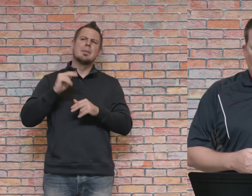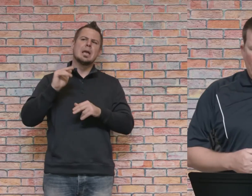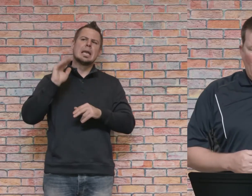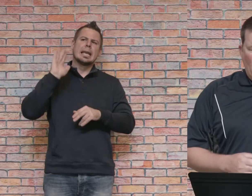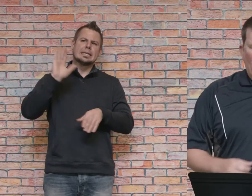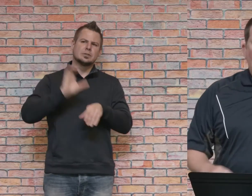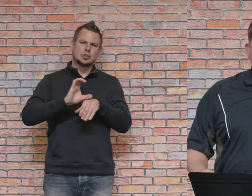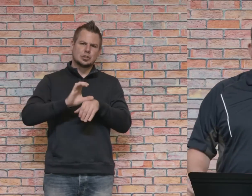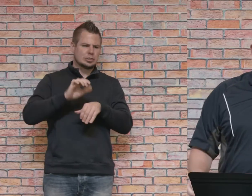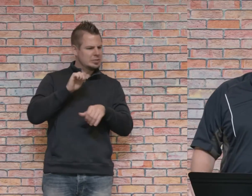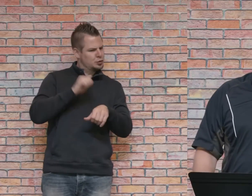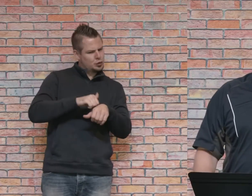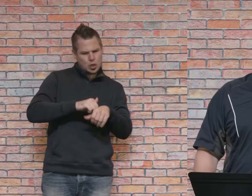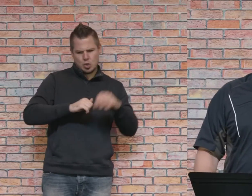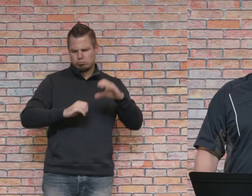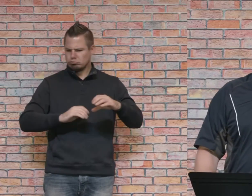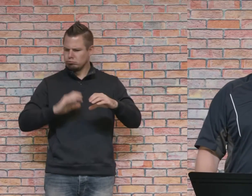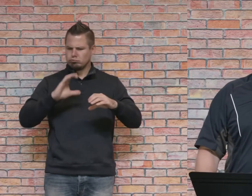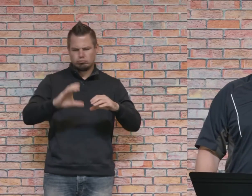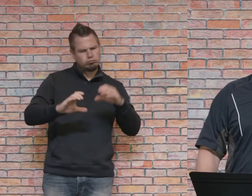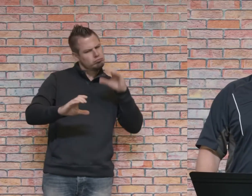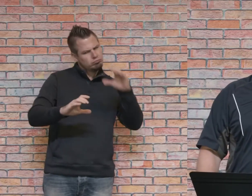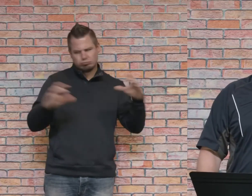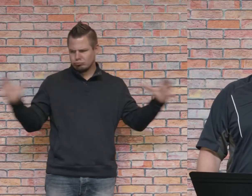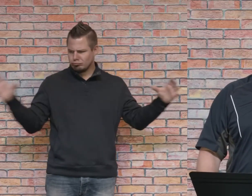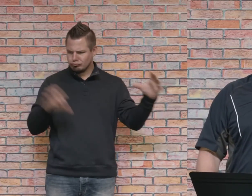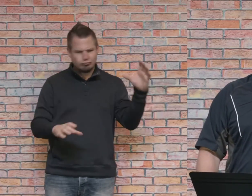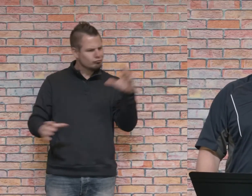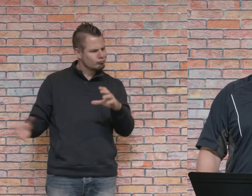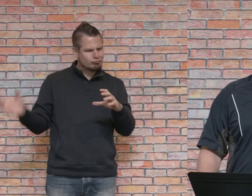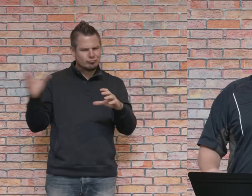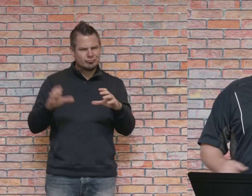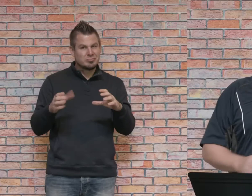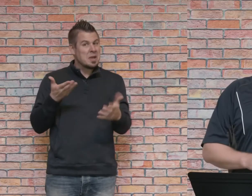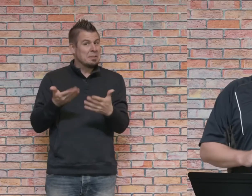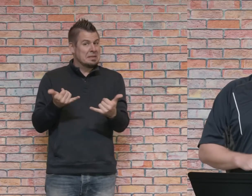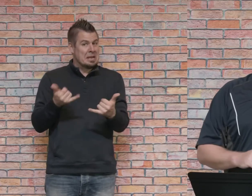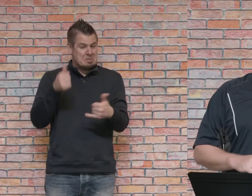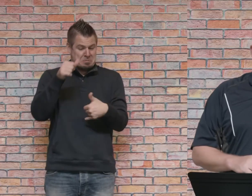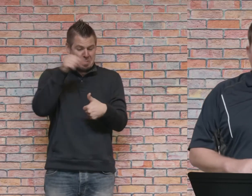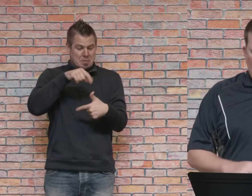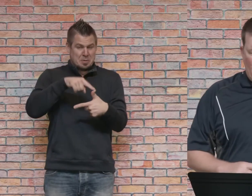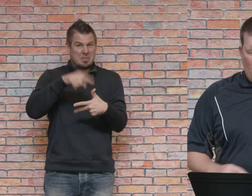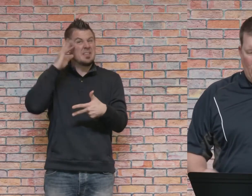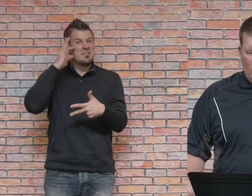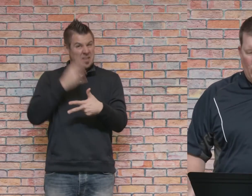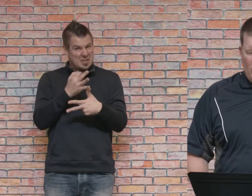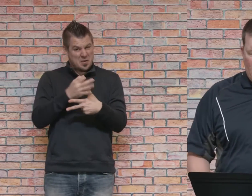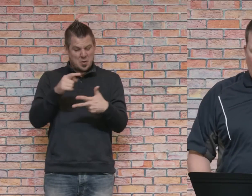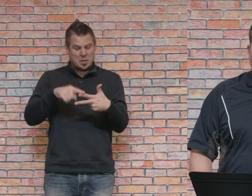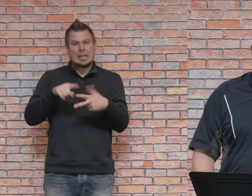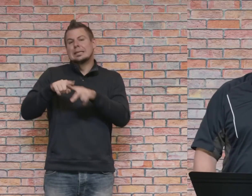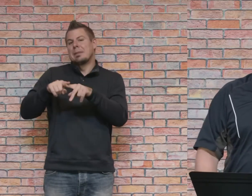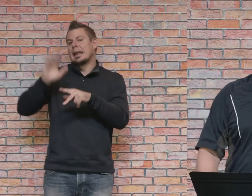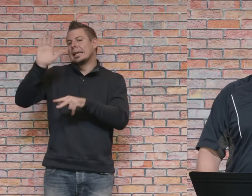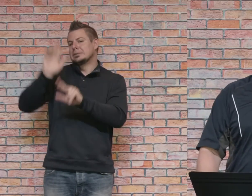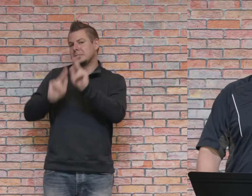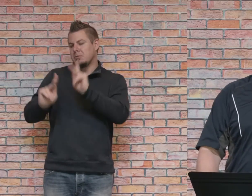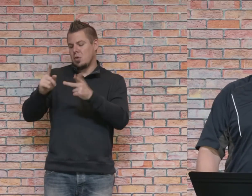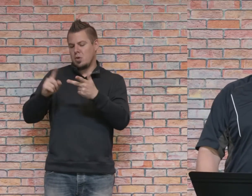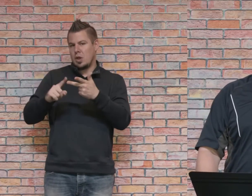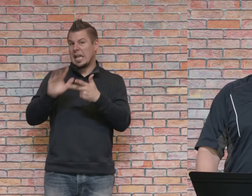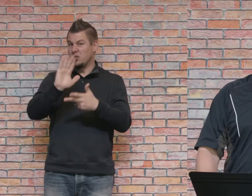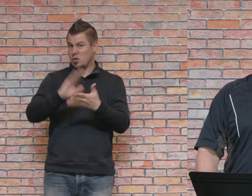stone. Perhaps today, you'll remember the faithfulness of God, you'll rely on his people, and you'll release the power of your